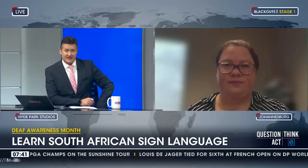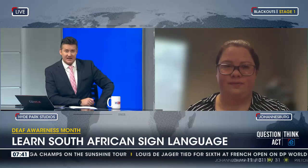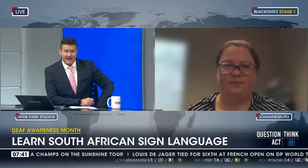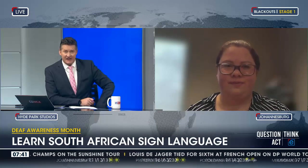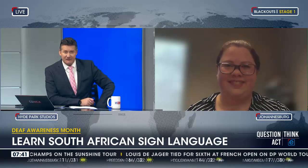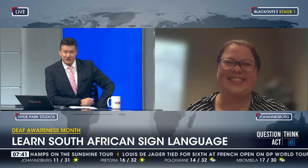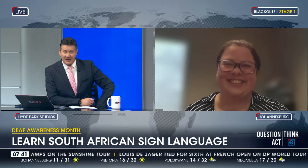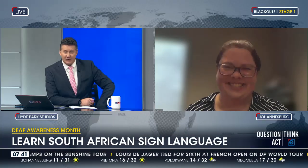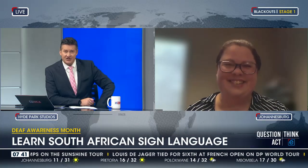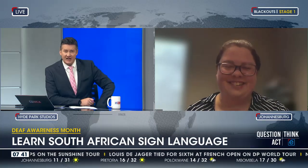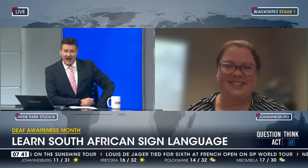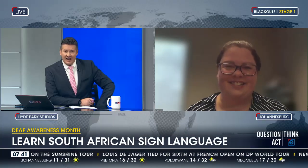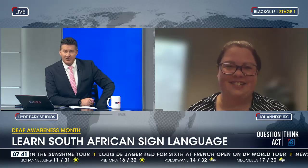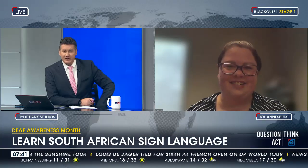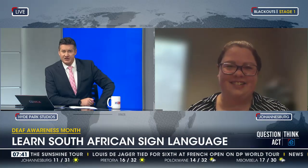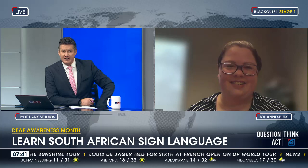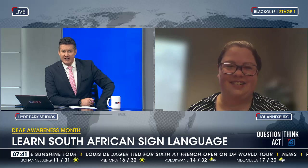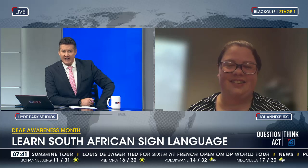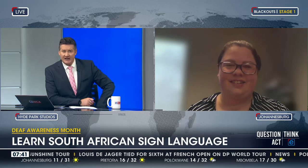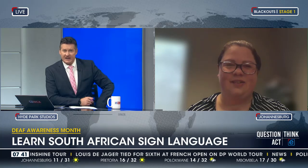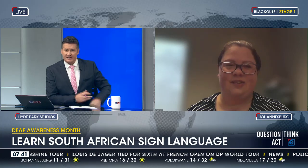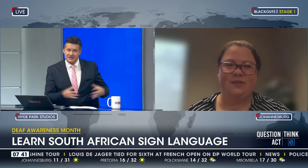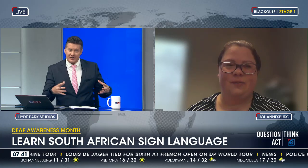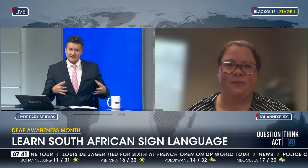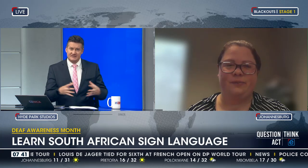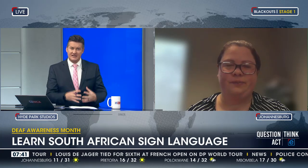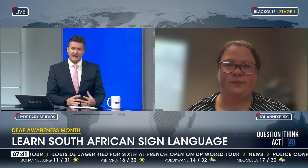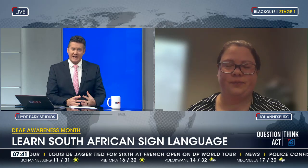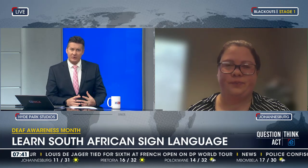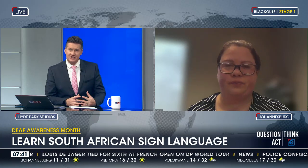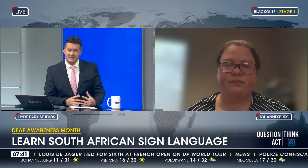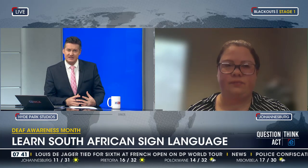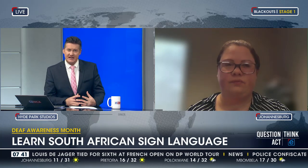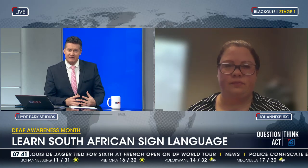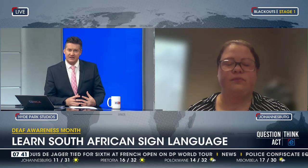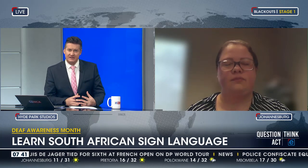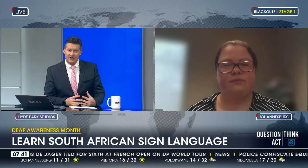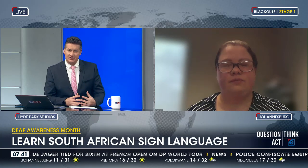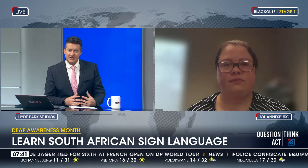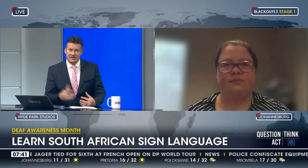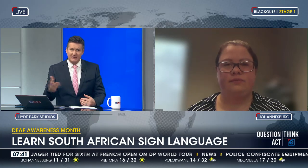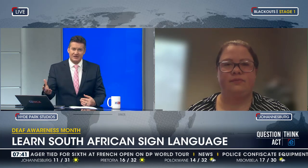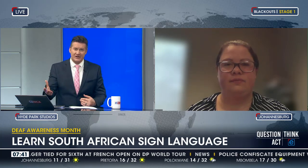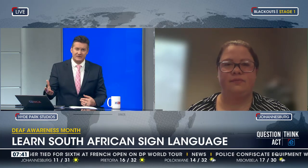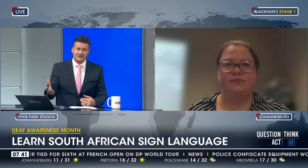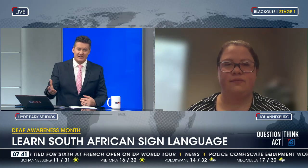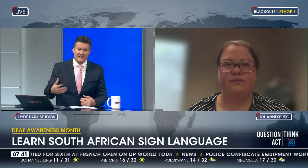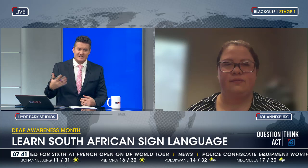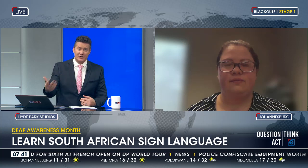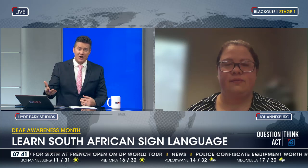an official language, how do we try and integrate sign language into South African culture? I mean, I made the reference right now, someone hard